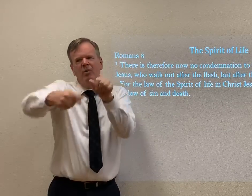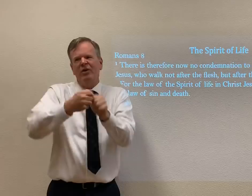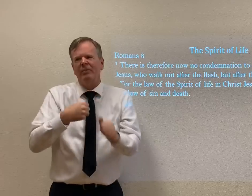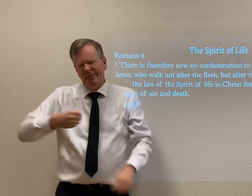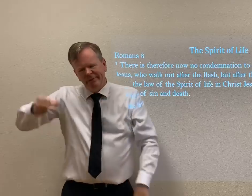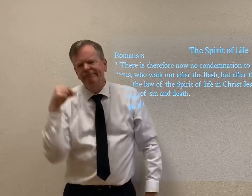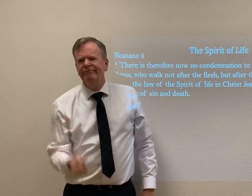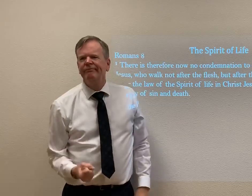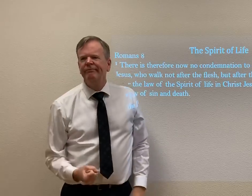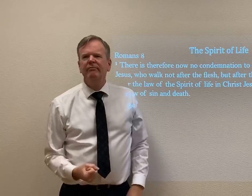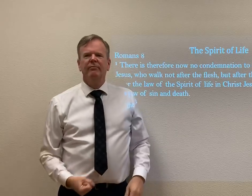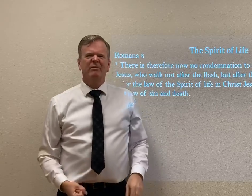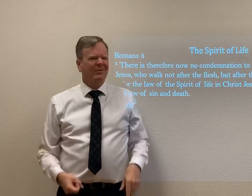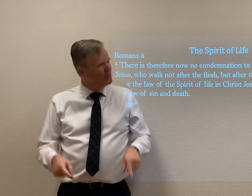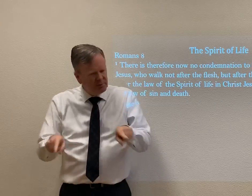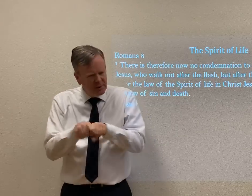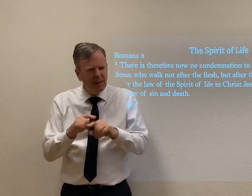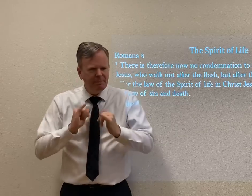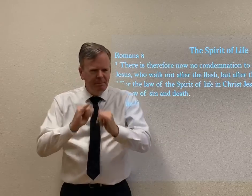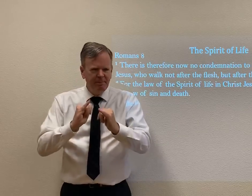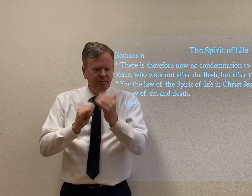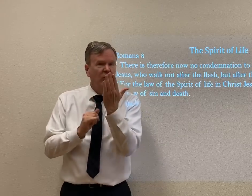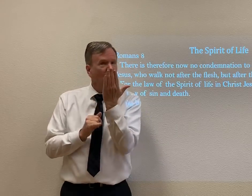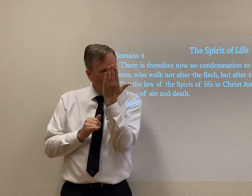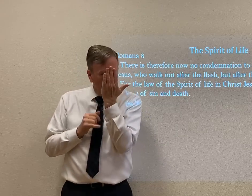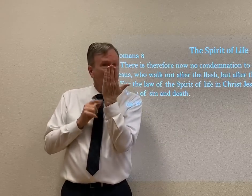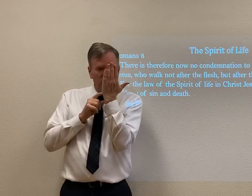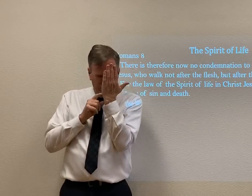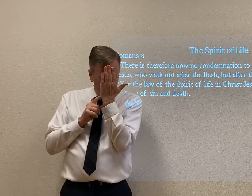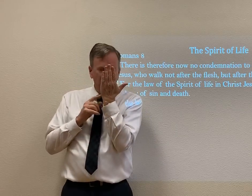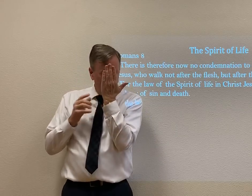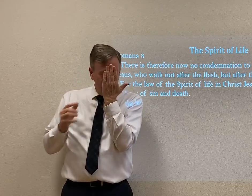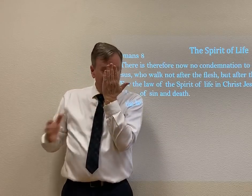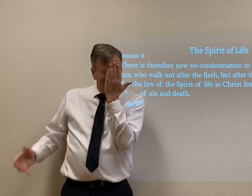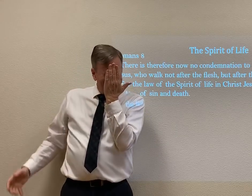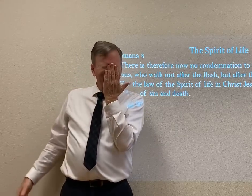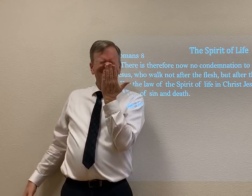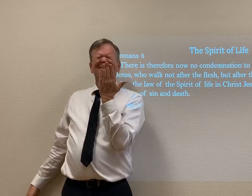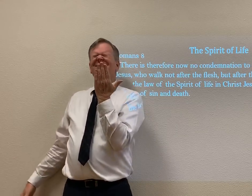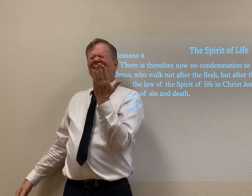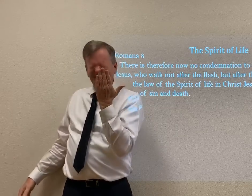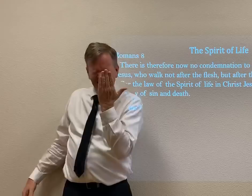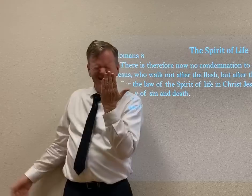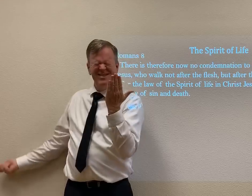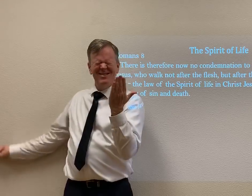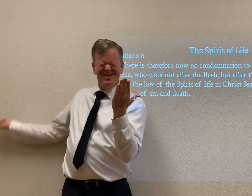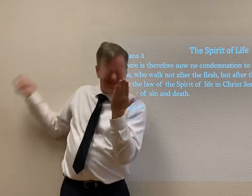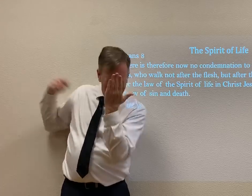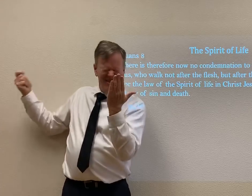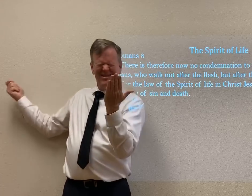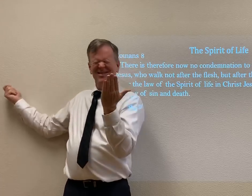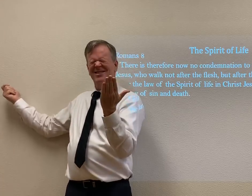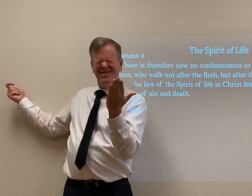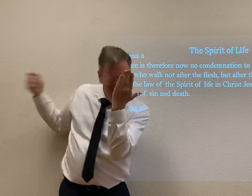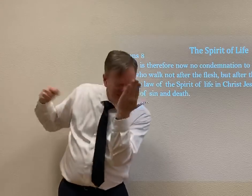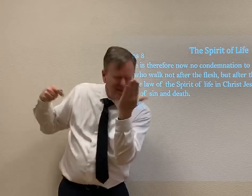had experiences with this, I'm sure you have as well. You try to read through your thoughts and it's distracting, it's tough. You've got to force yourself into